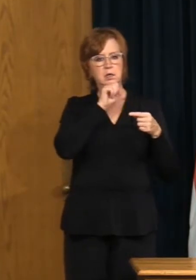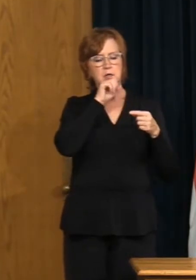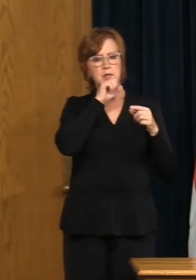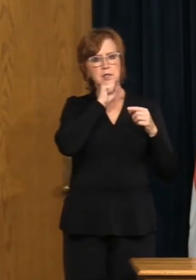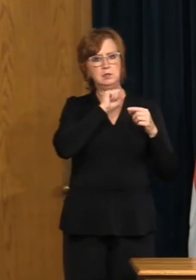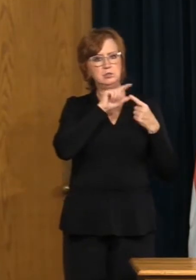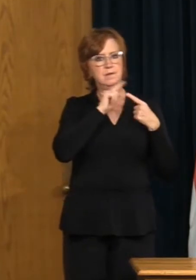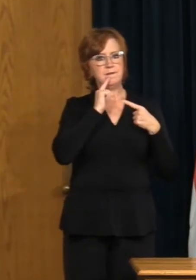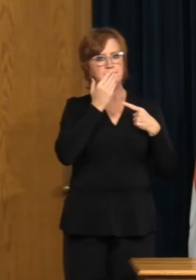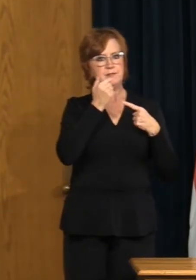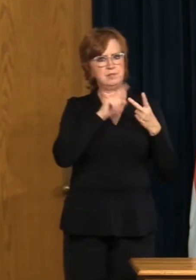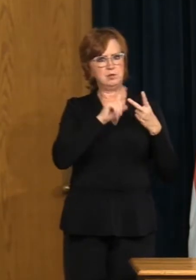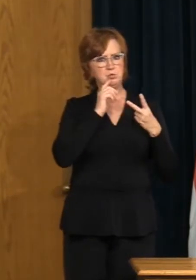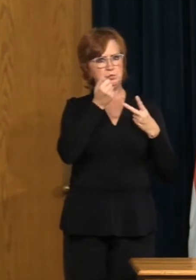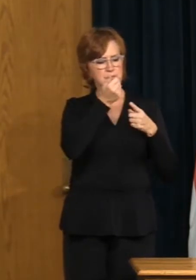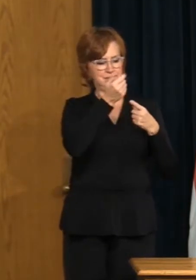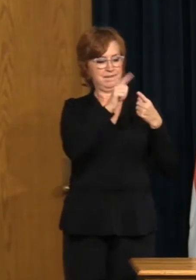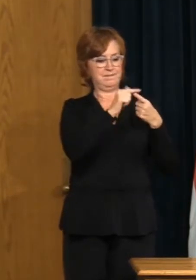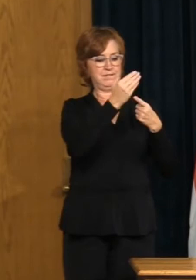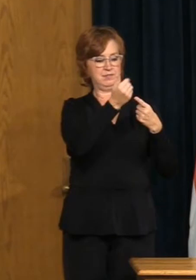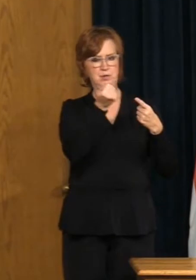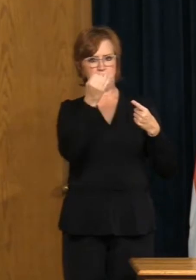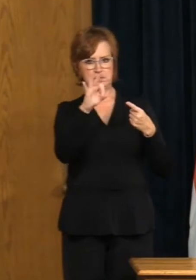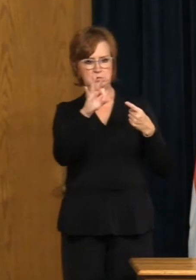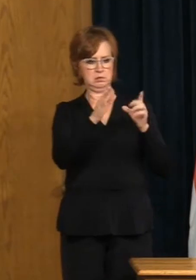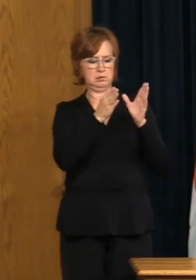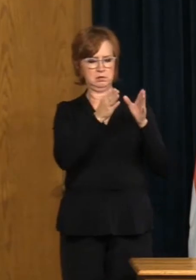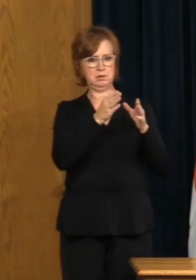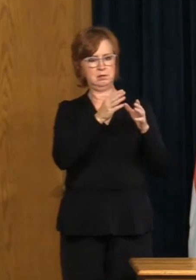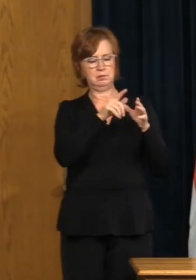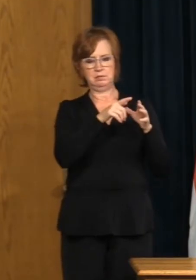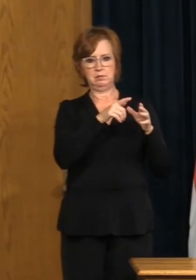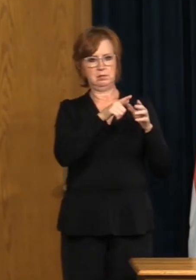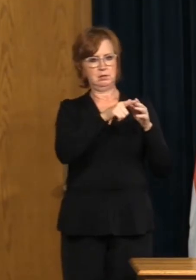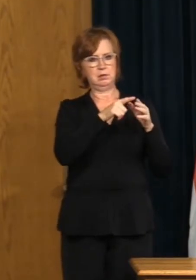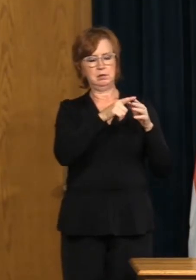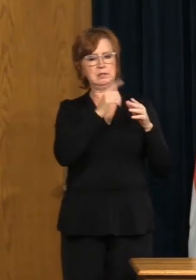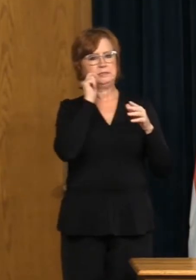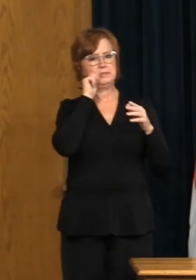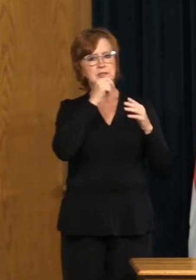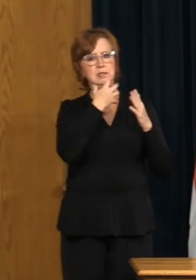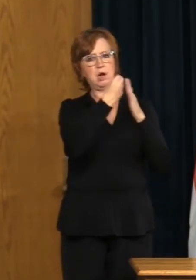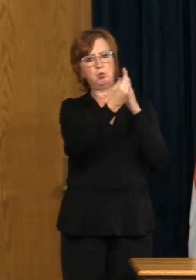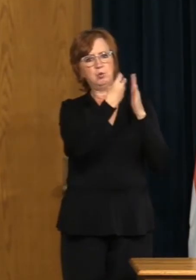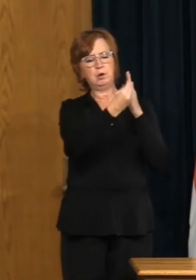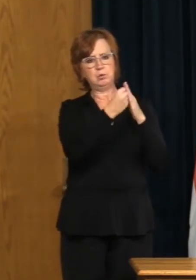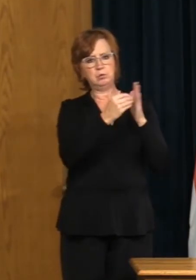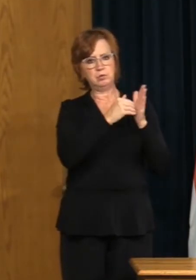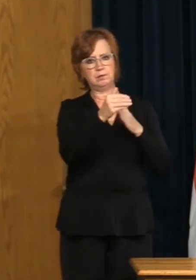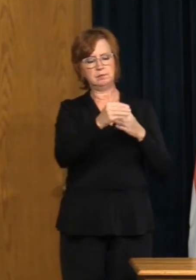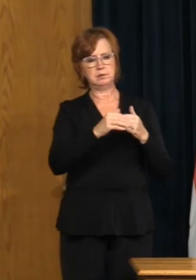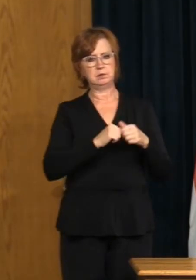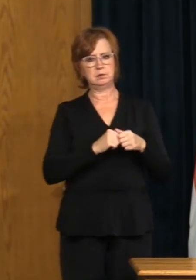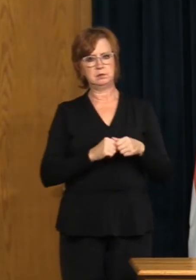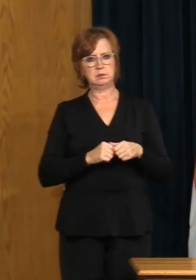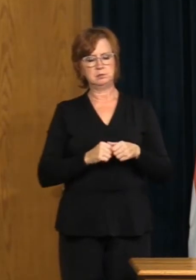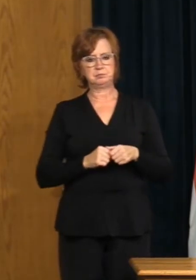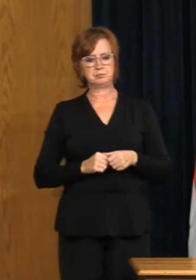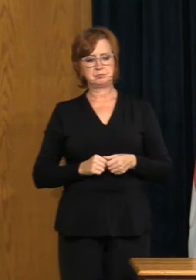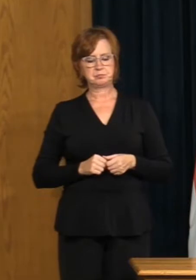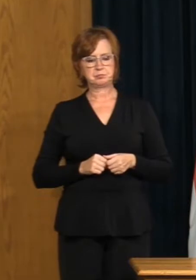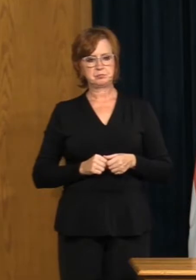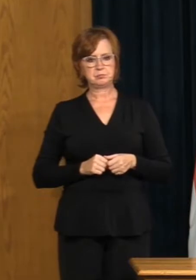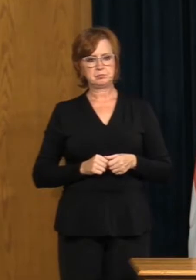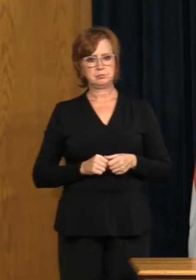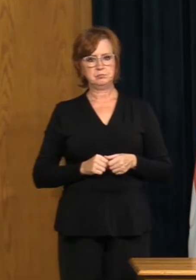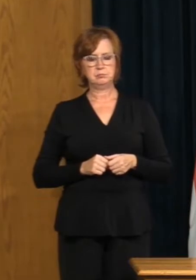good because, again, in that age group, you're more likely to be out and about. When we looked at case numbers, initially